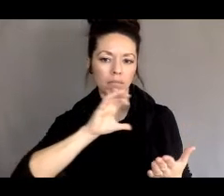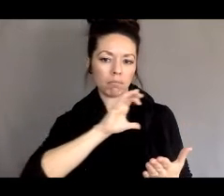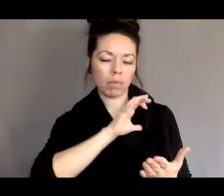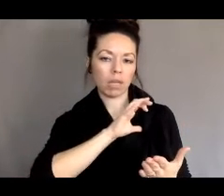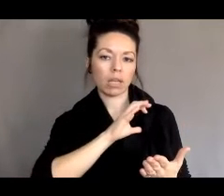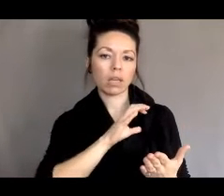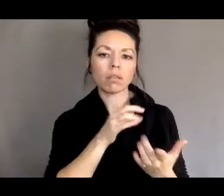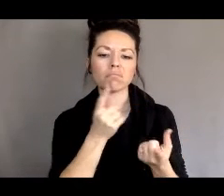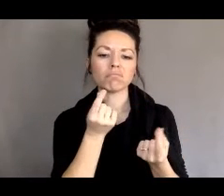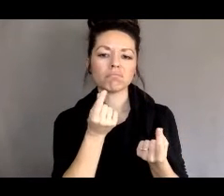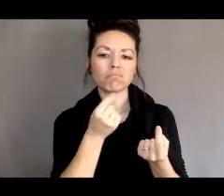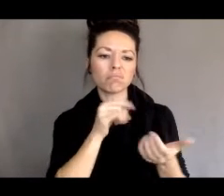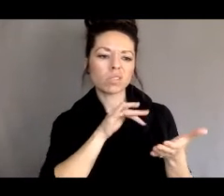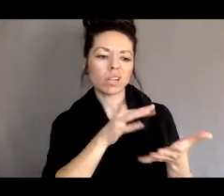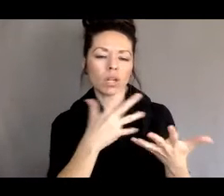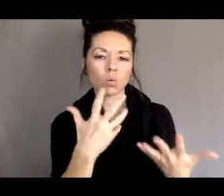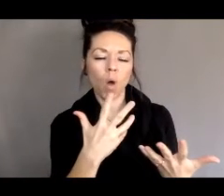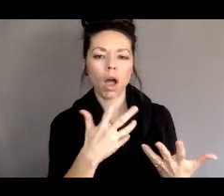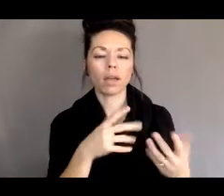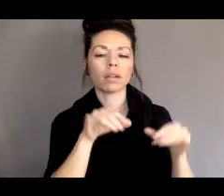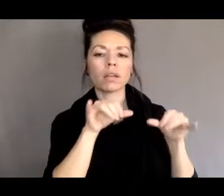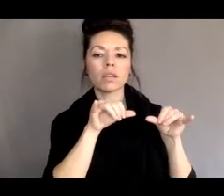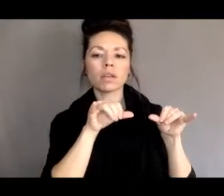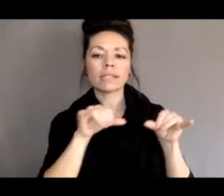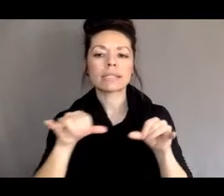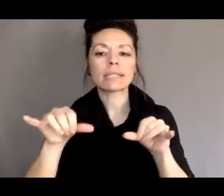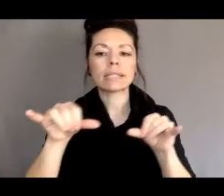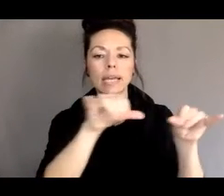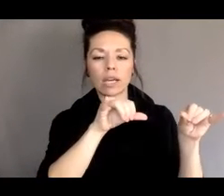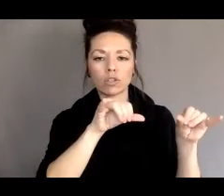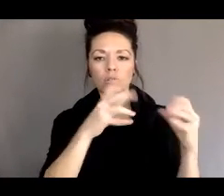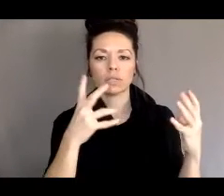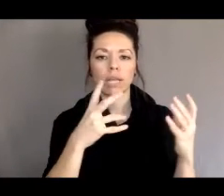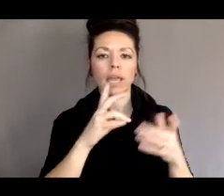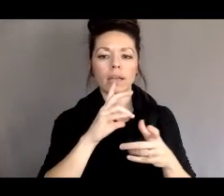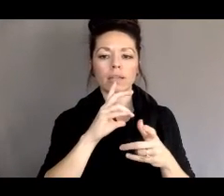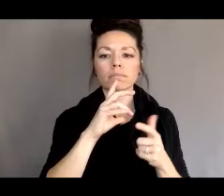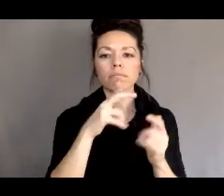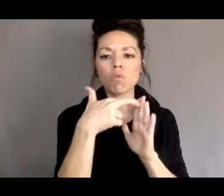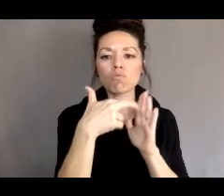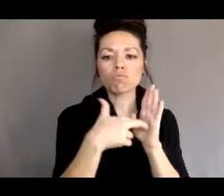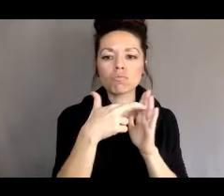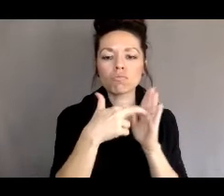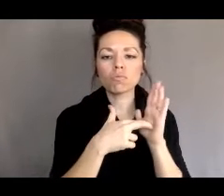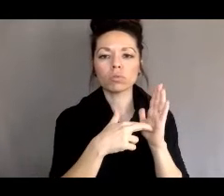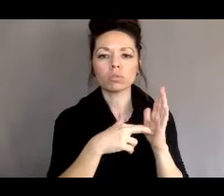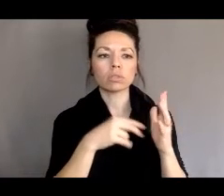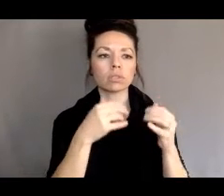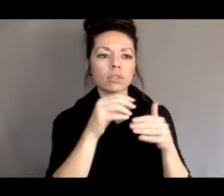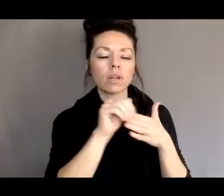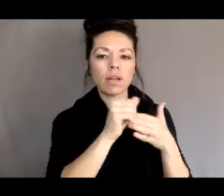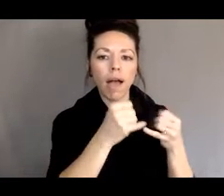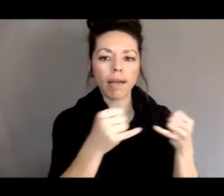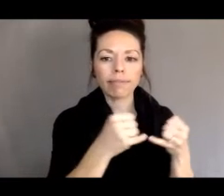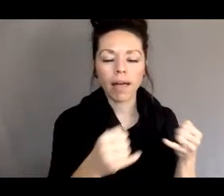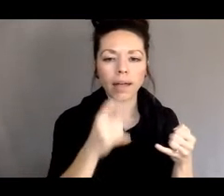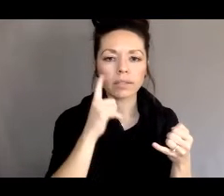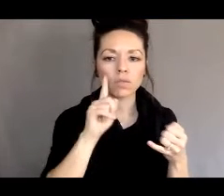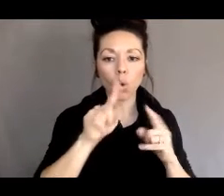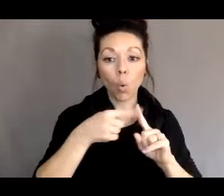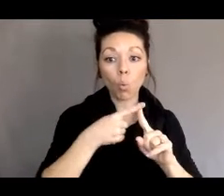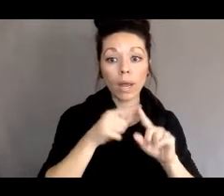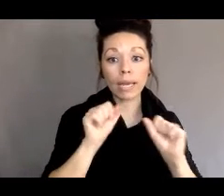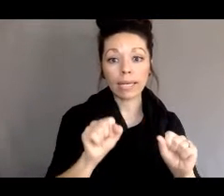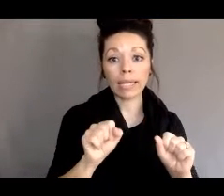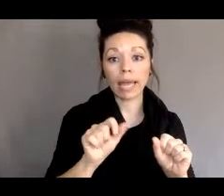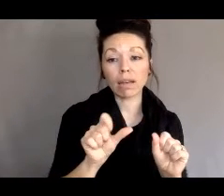the parameters and the standards around when an alternative assessment can be done and given